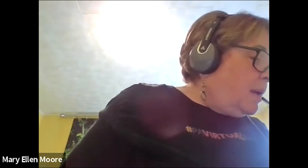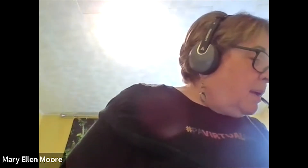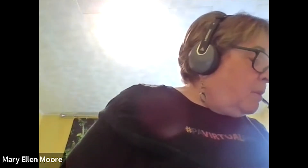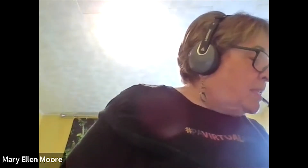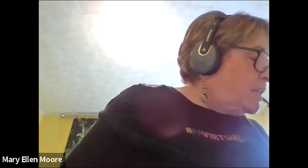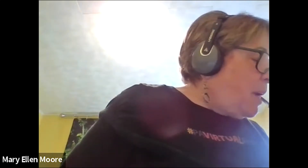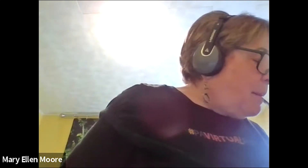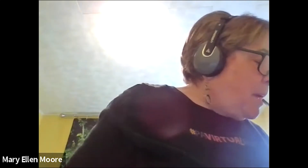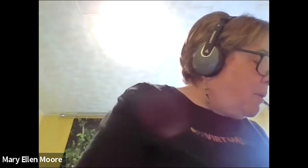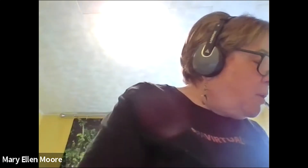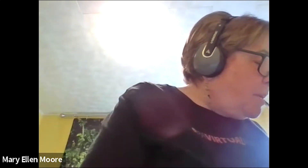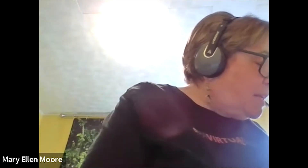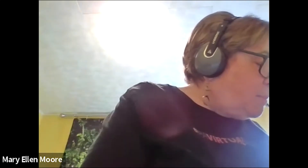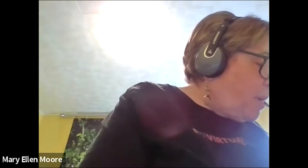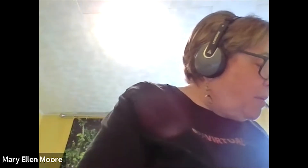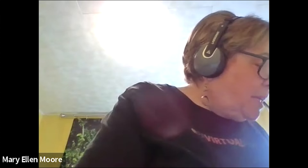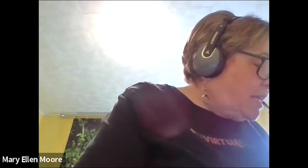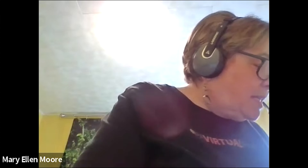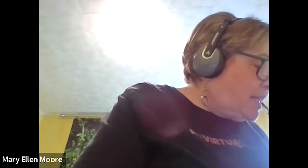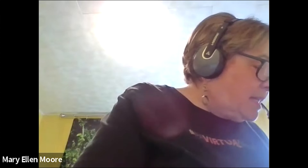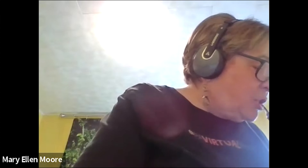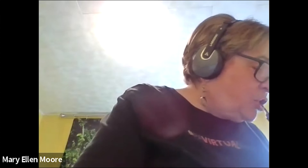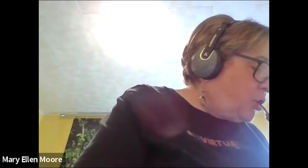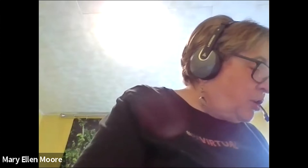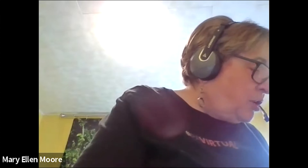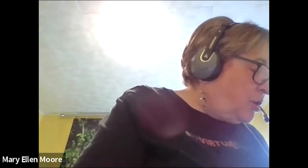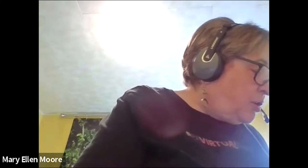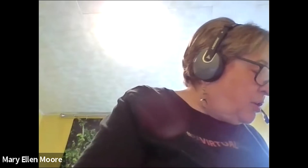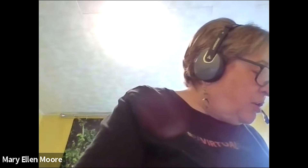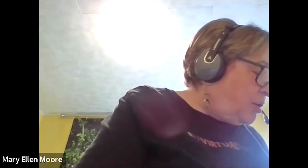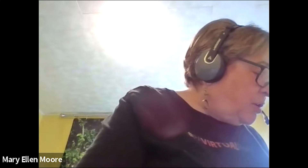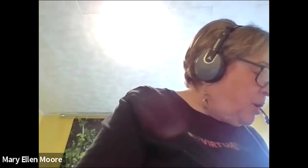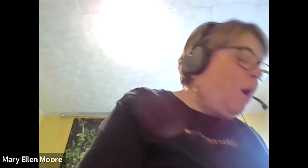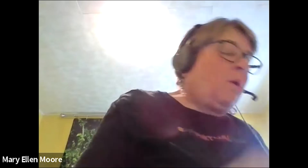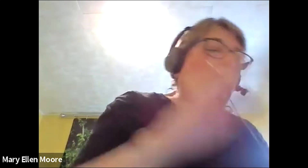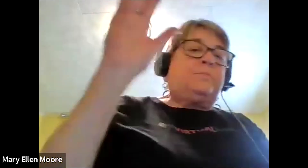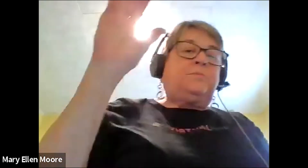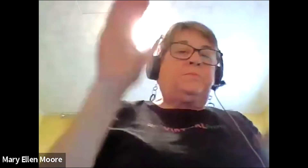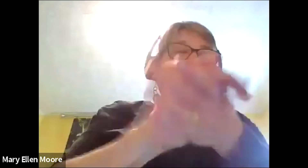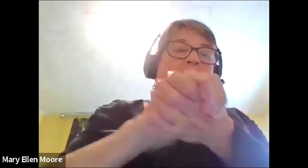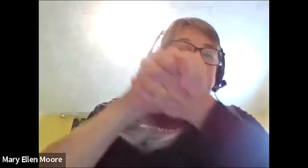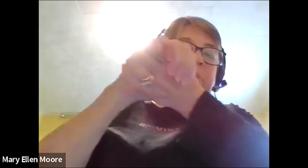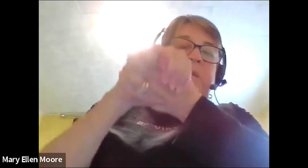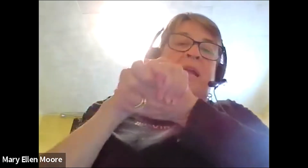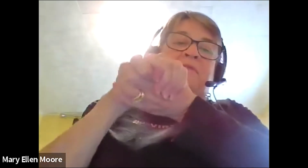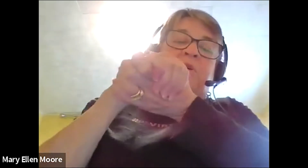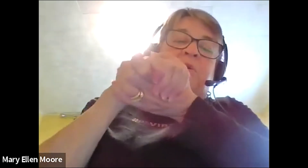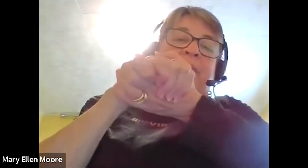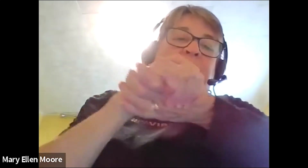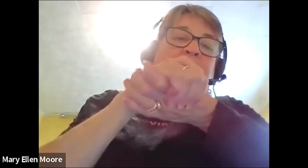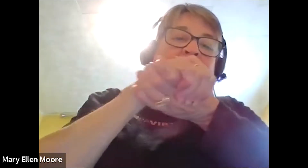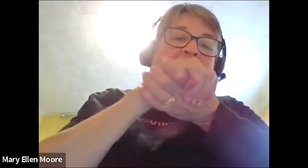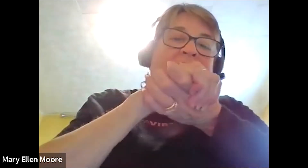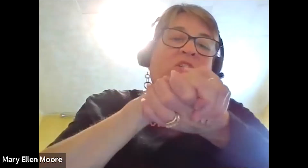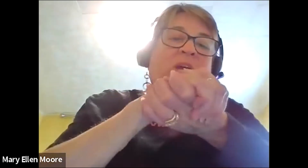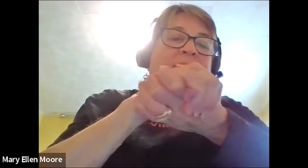we did grandmother, we did brother, we did sister. Oh, none of you have to worry about this yet, I